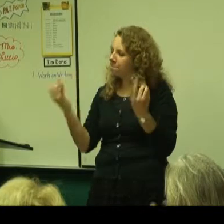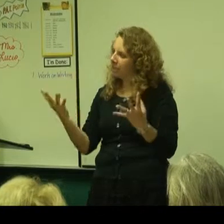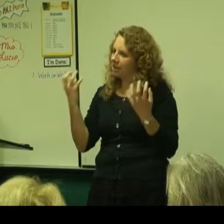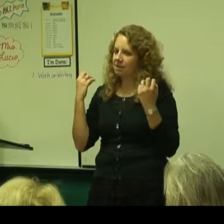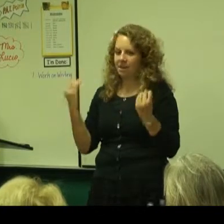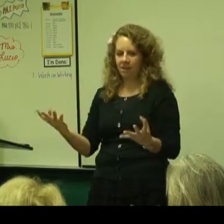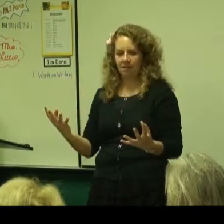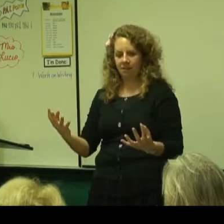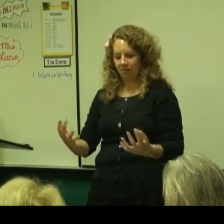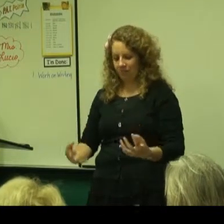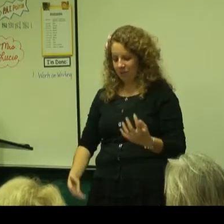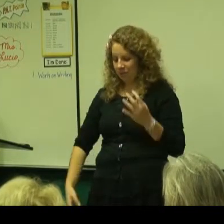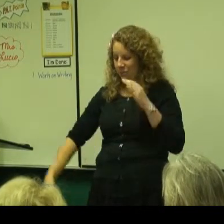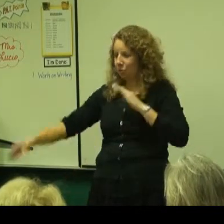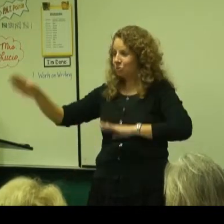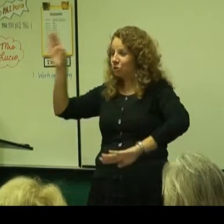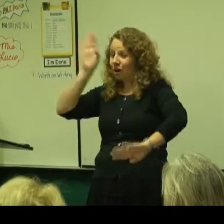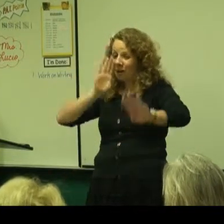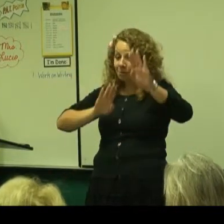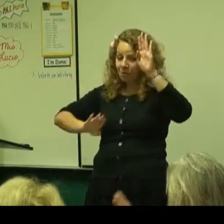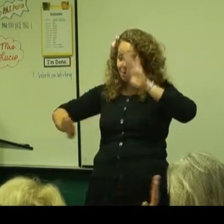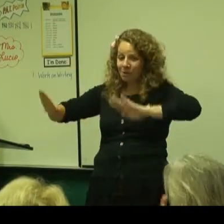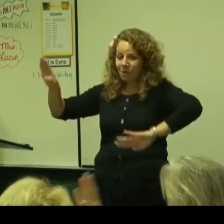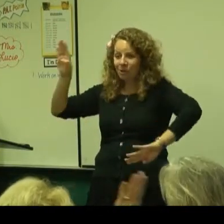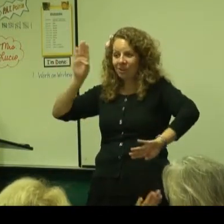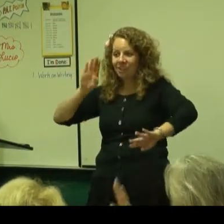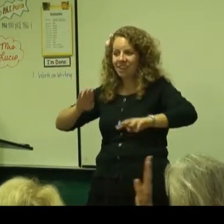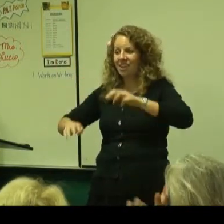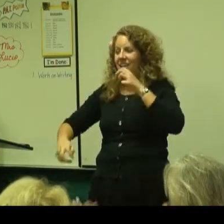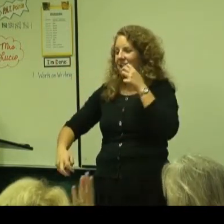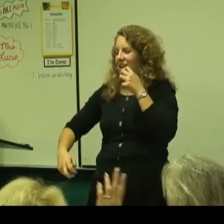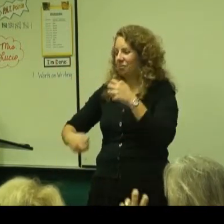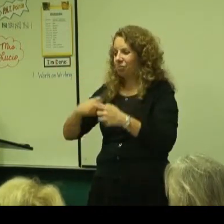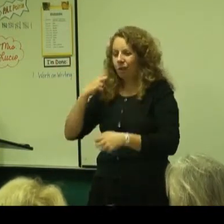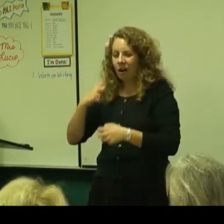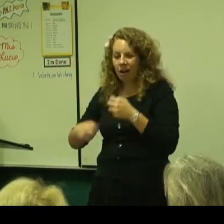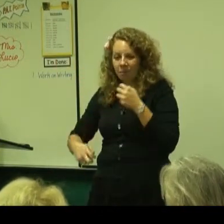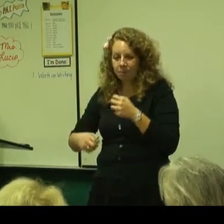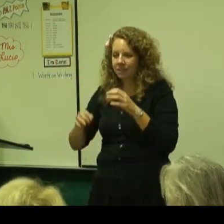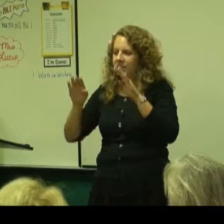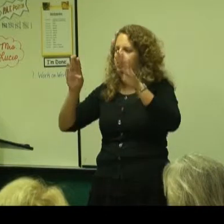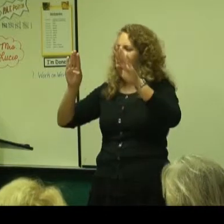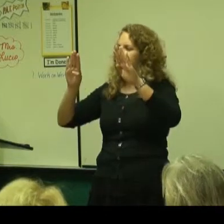Many. So trouble and problems. And it's more,